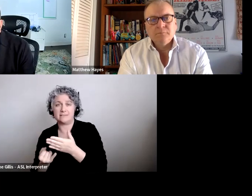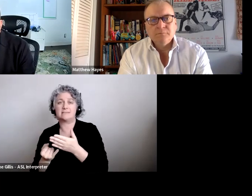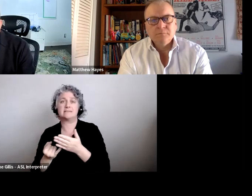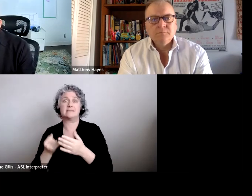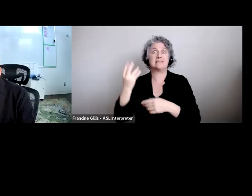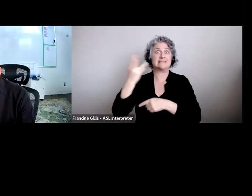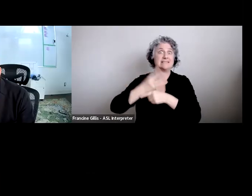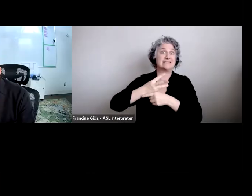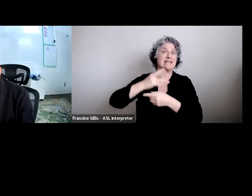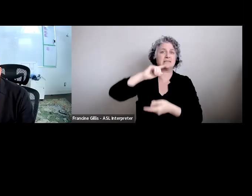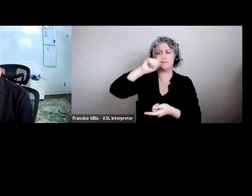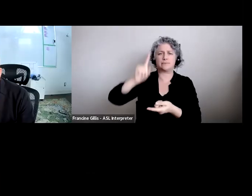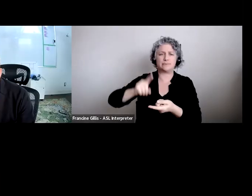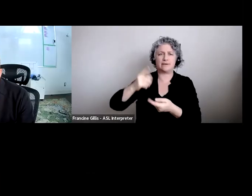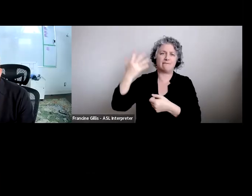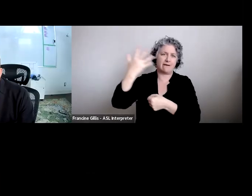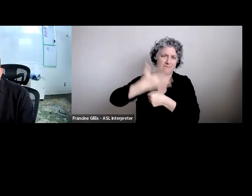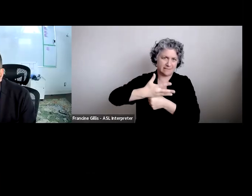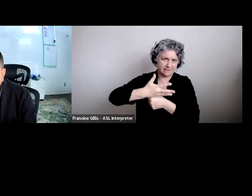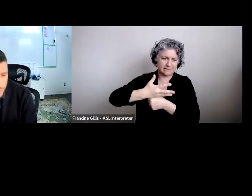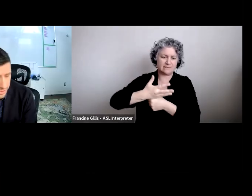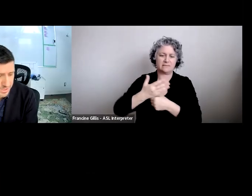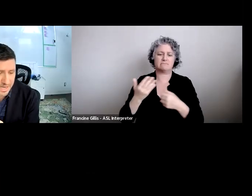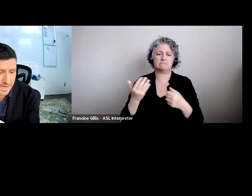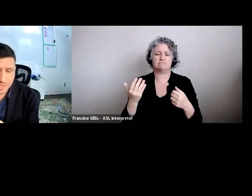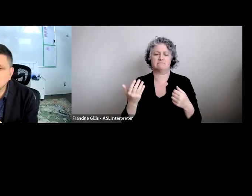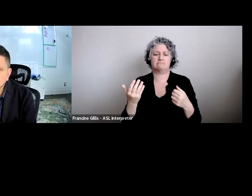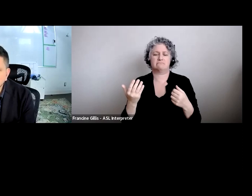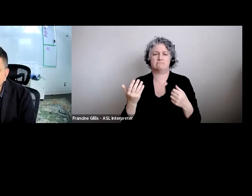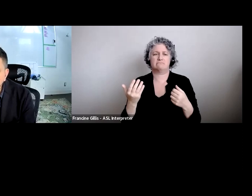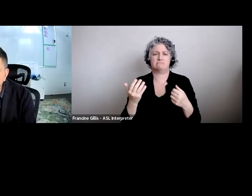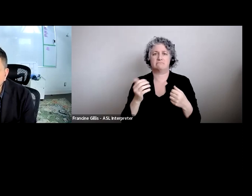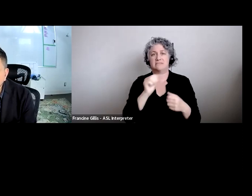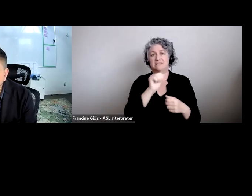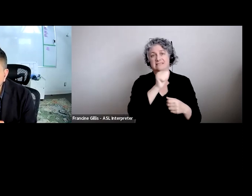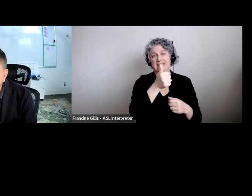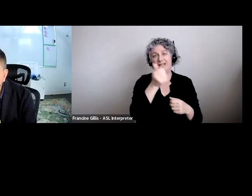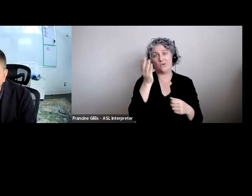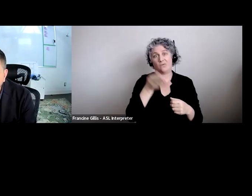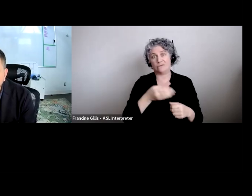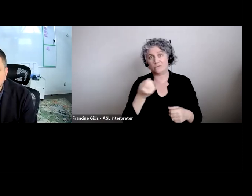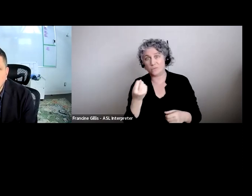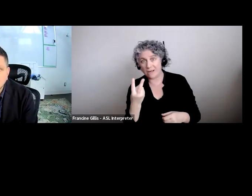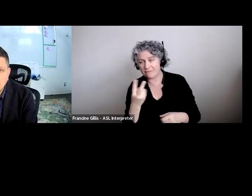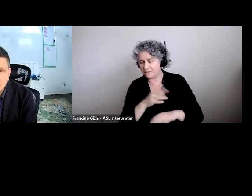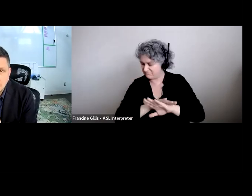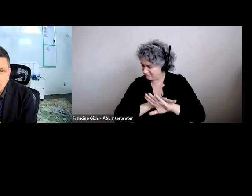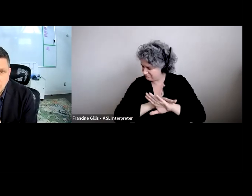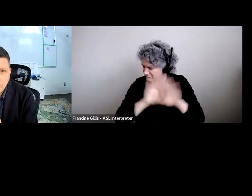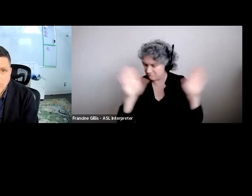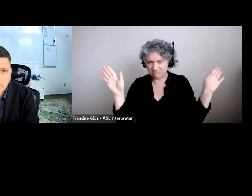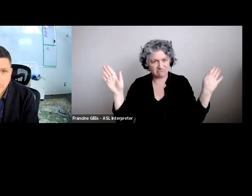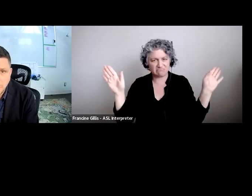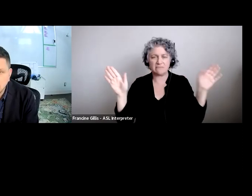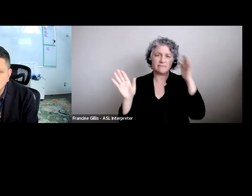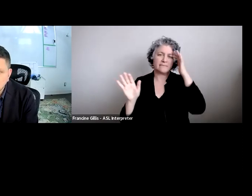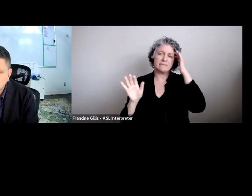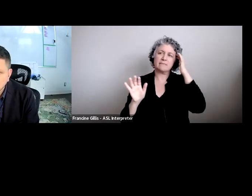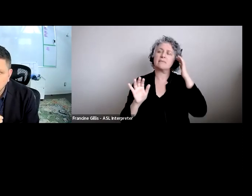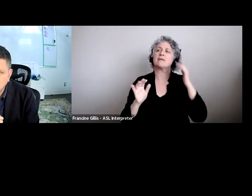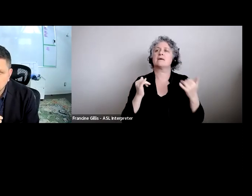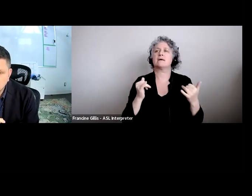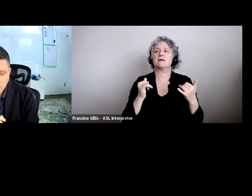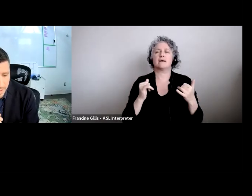to 5 days a week in terms of rehearsals. We're no longer doing 10 out of 12s. I think that actually the big